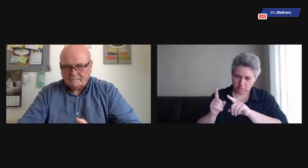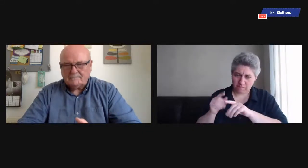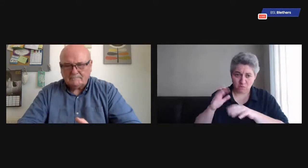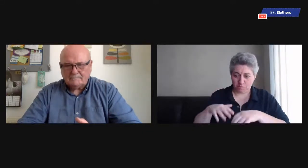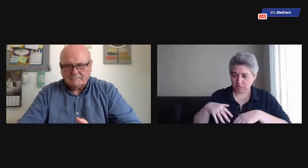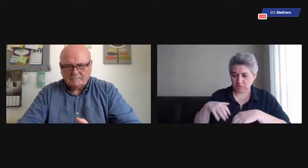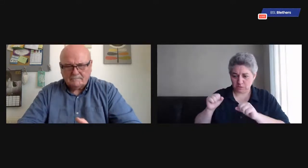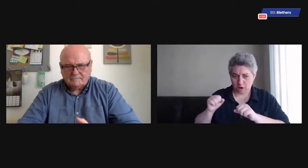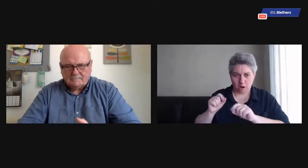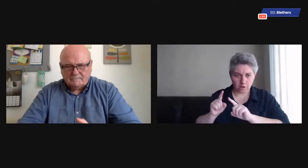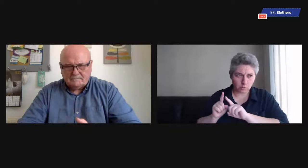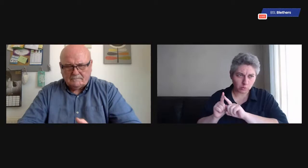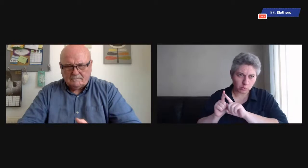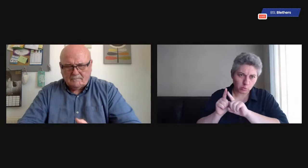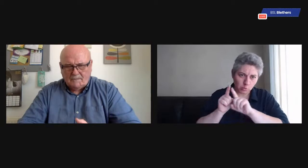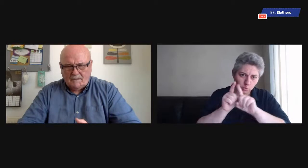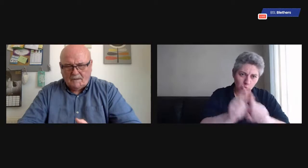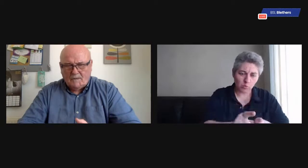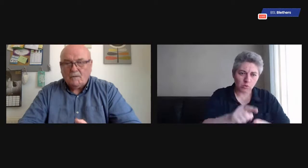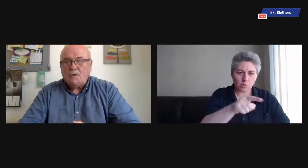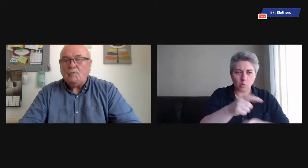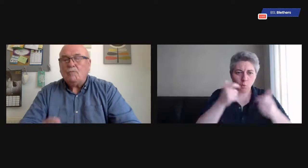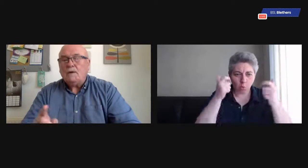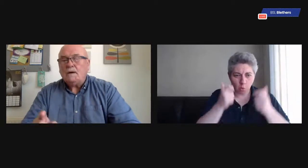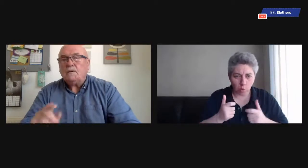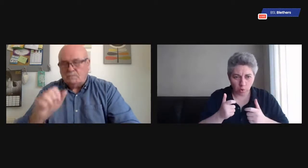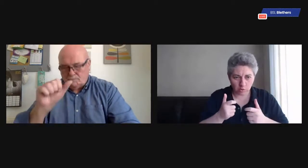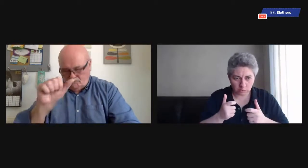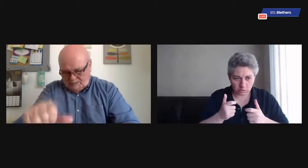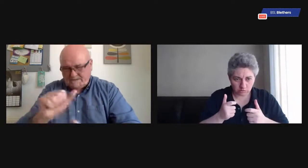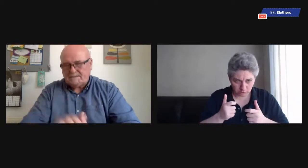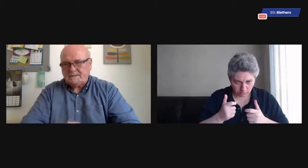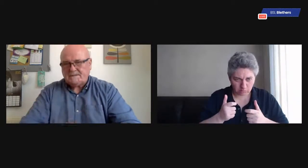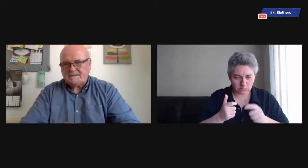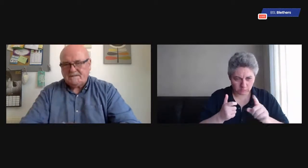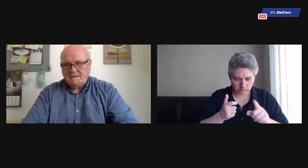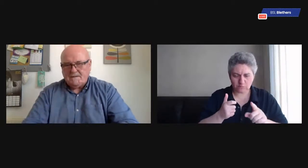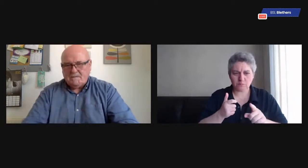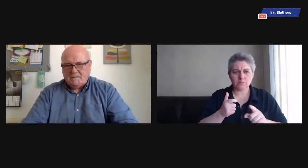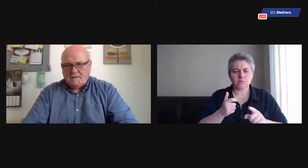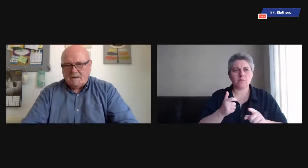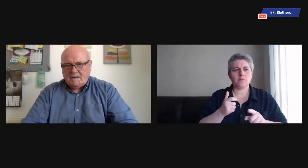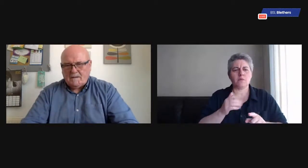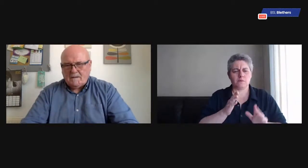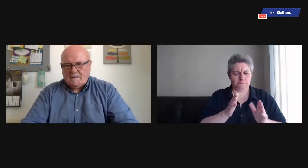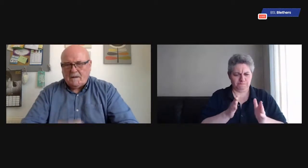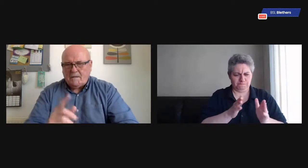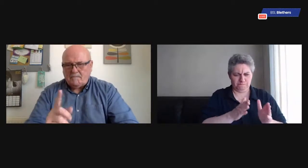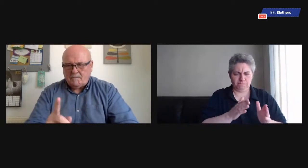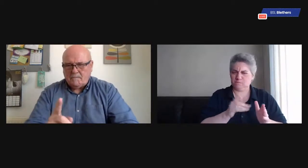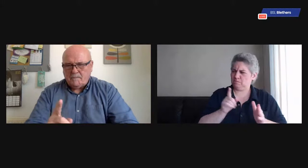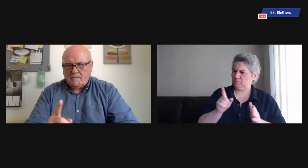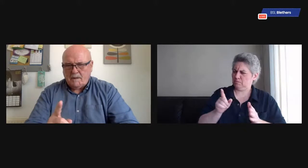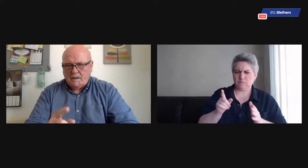the witness, or the accused from the start of that journey to court. That's correct.